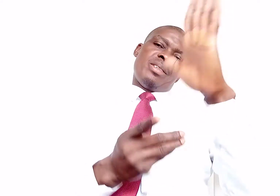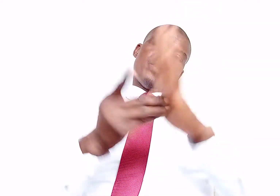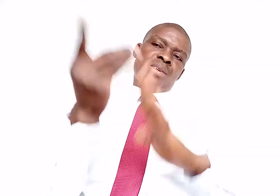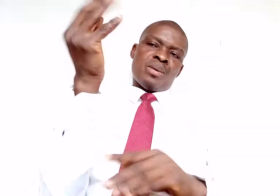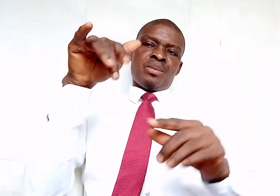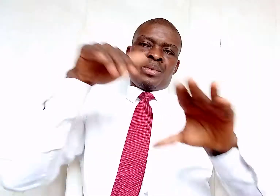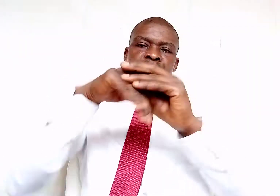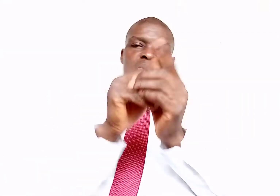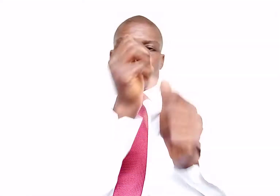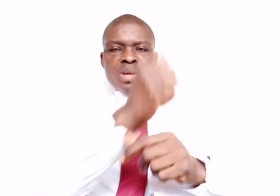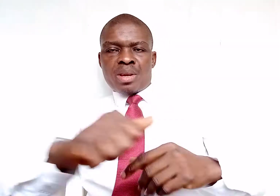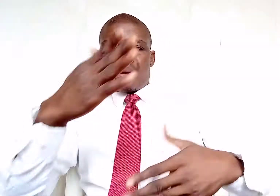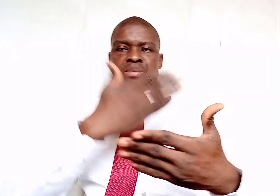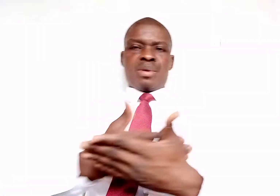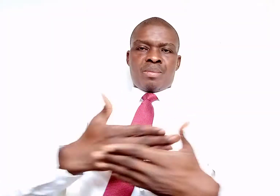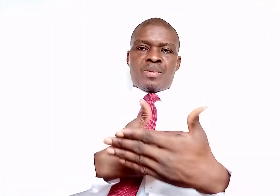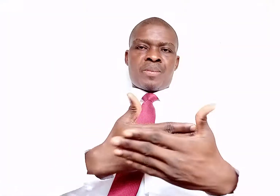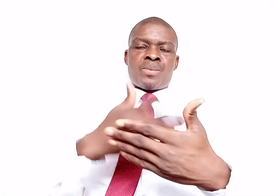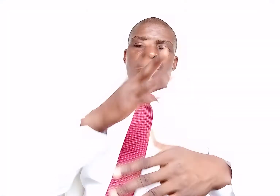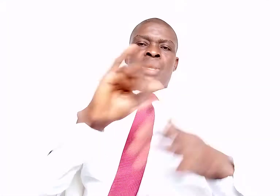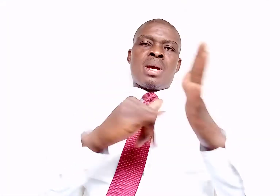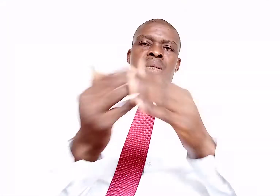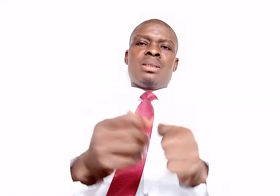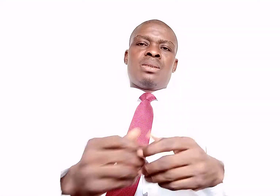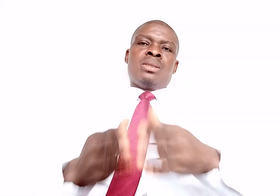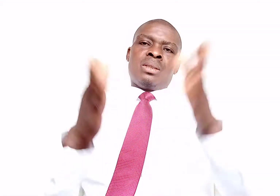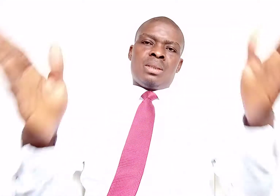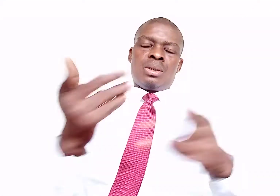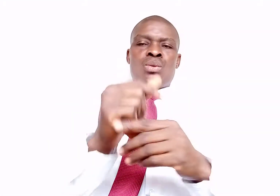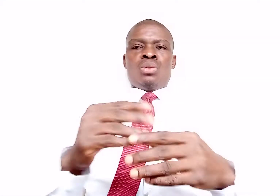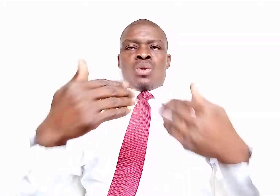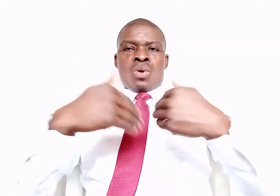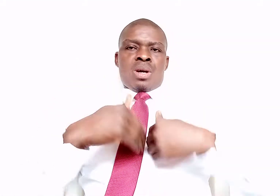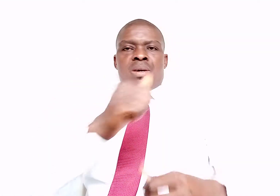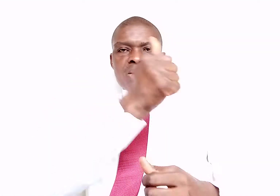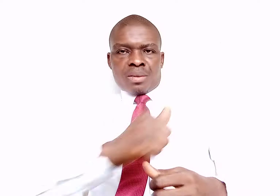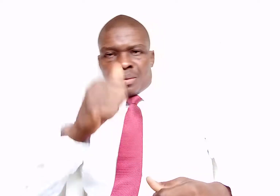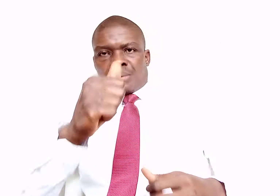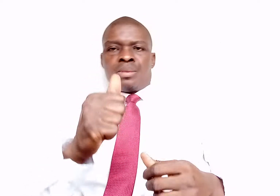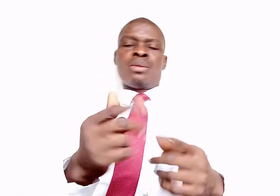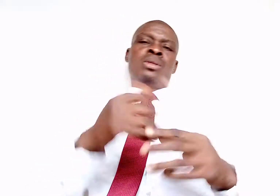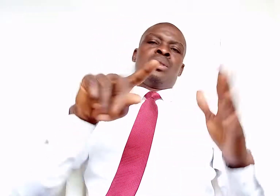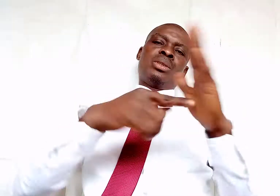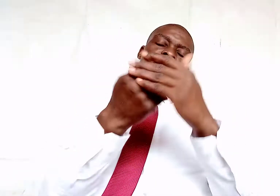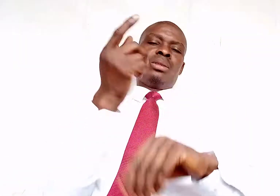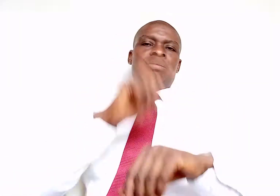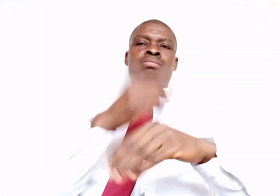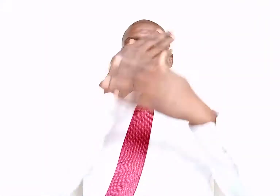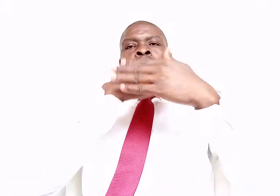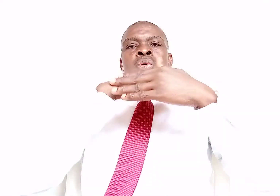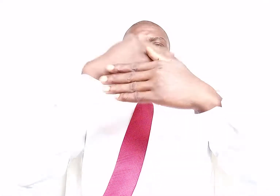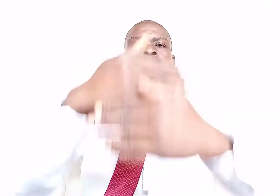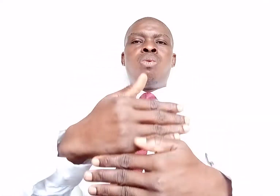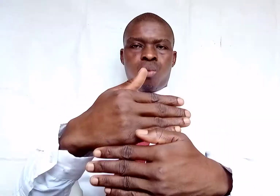in the uterus, and it expands to accommodate a fetus during pregnancy.